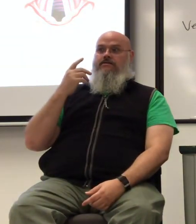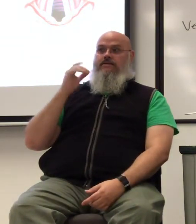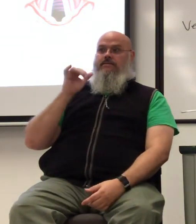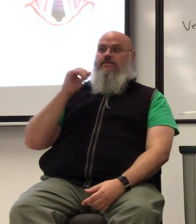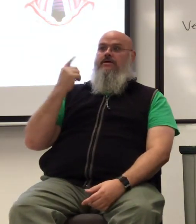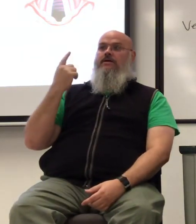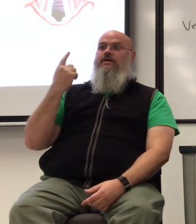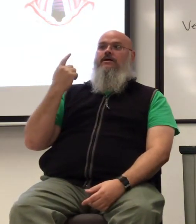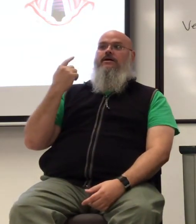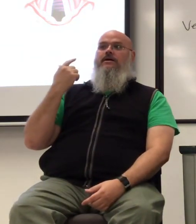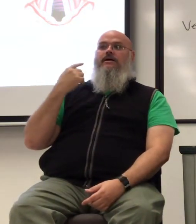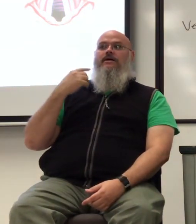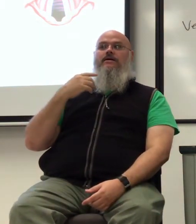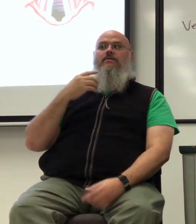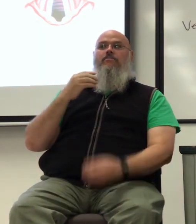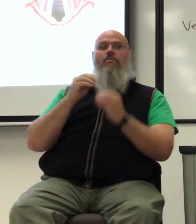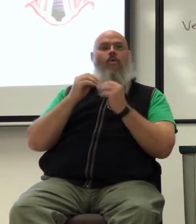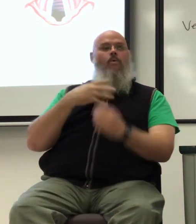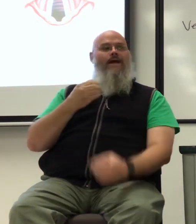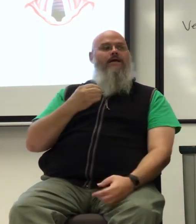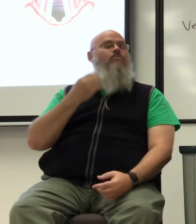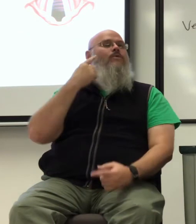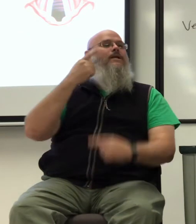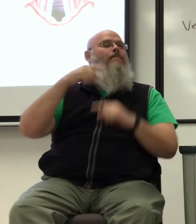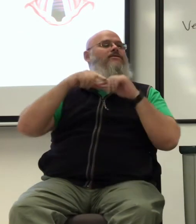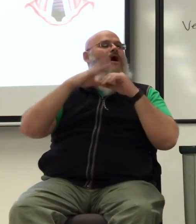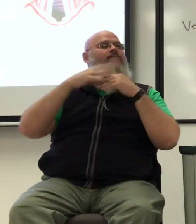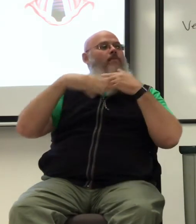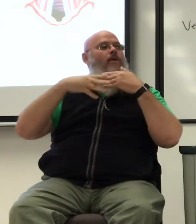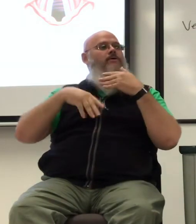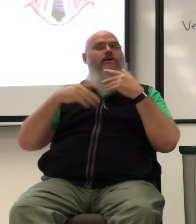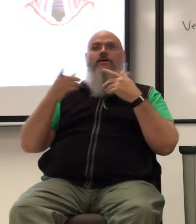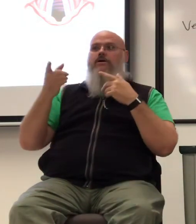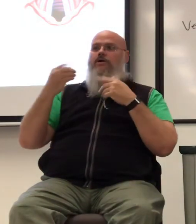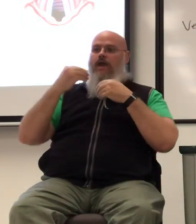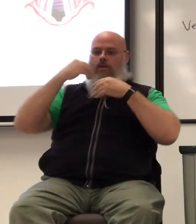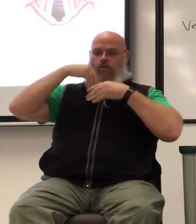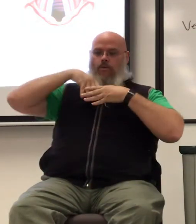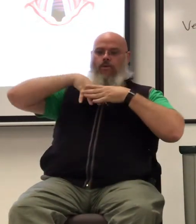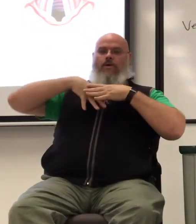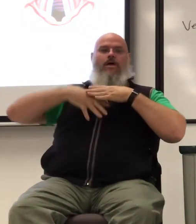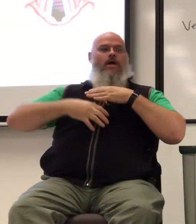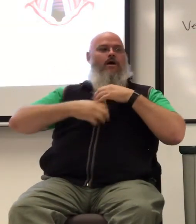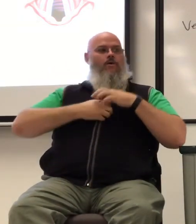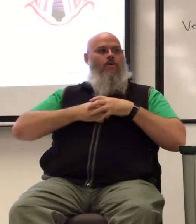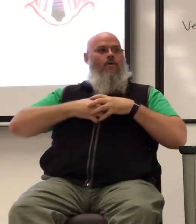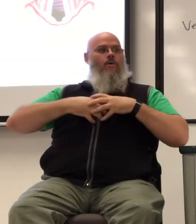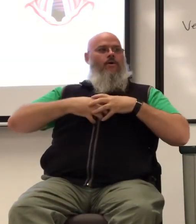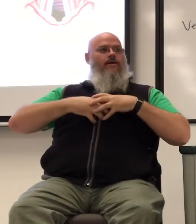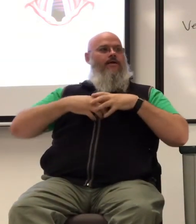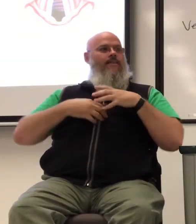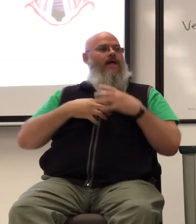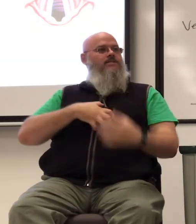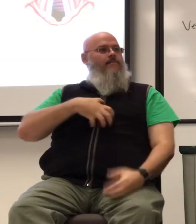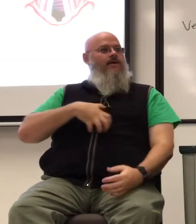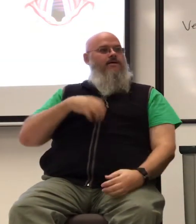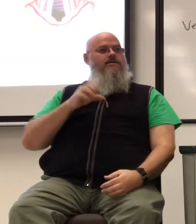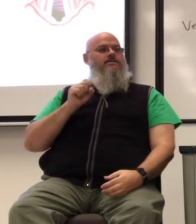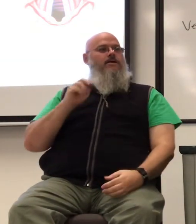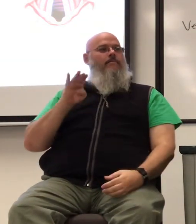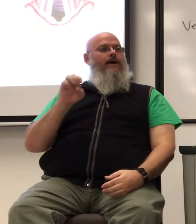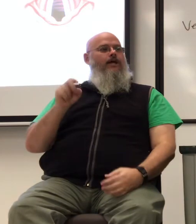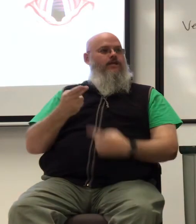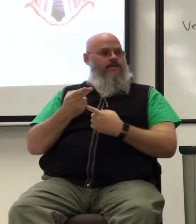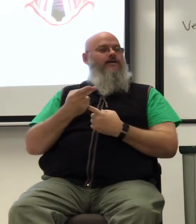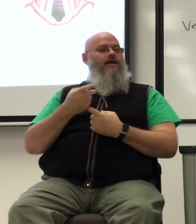white, but it depends if like there's a bleeding. Do you ever inflate the stomach? No. Okay, good. I've seen the paramedic